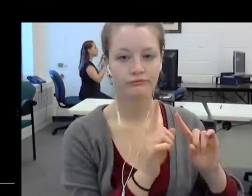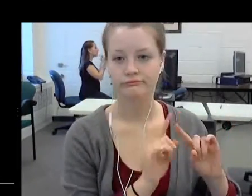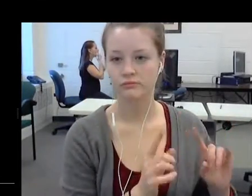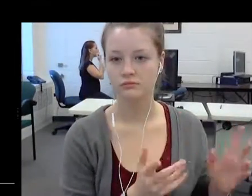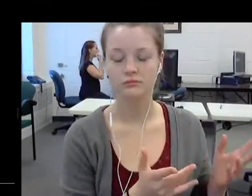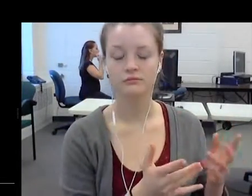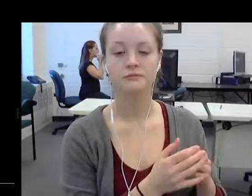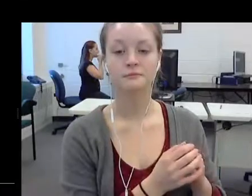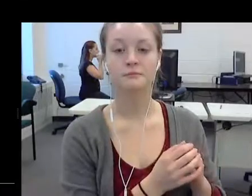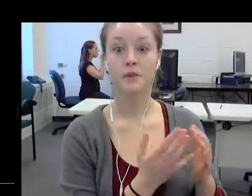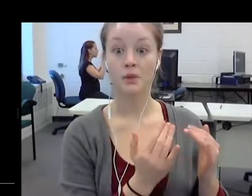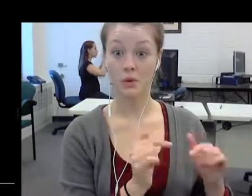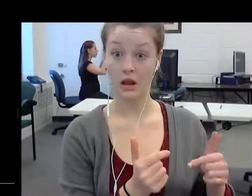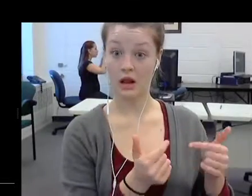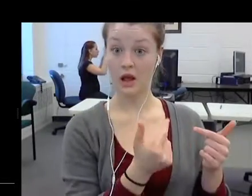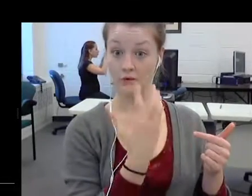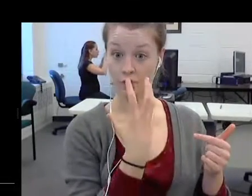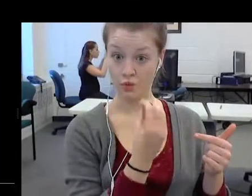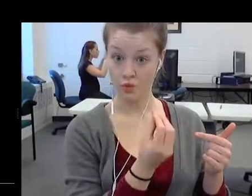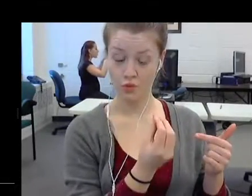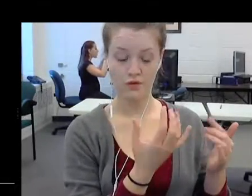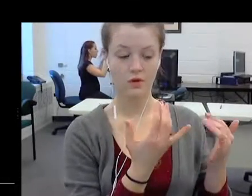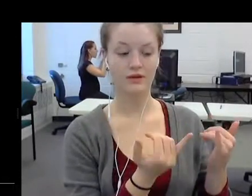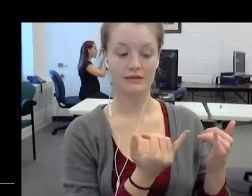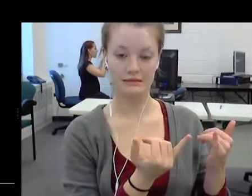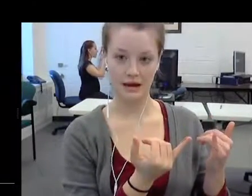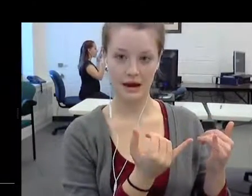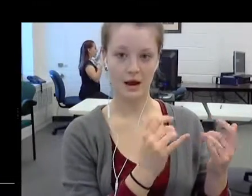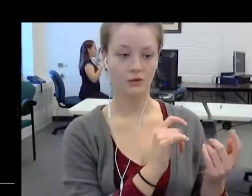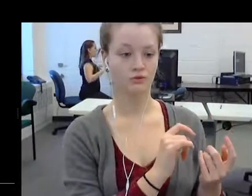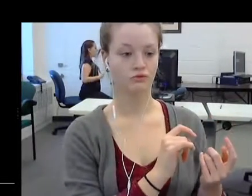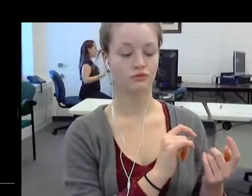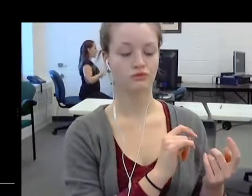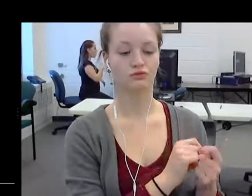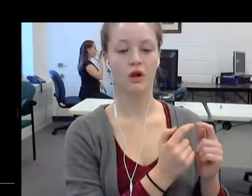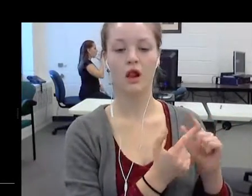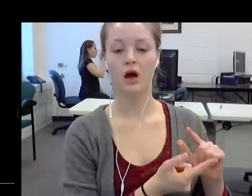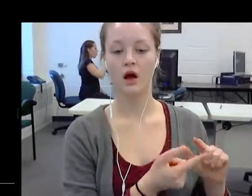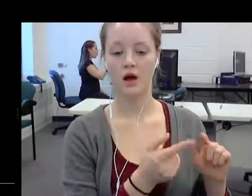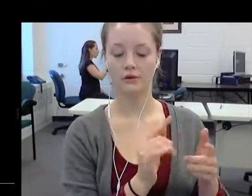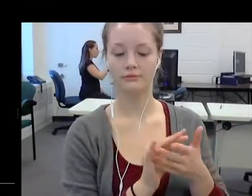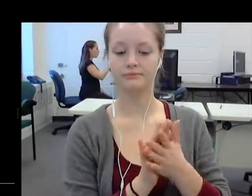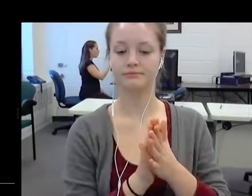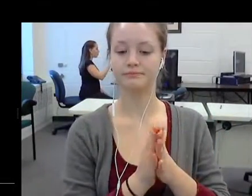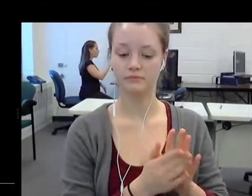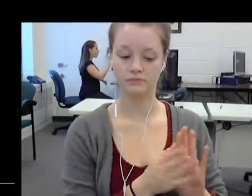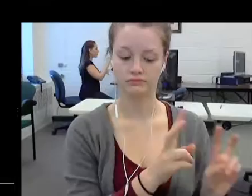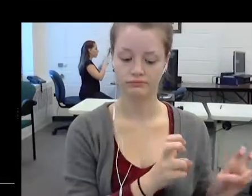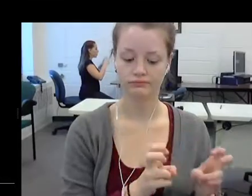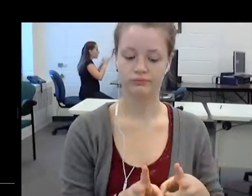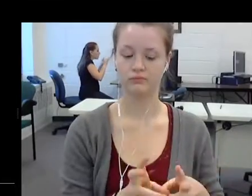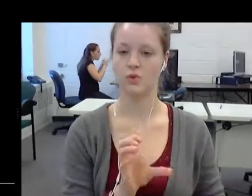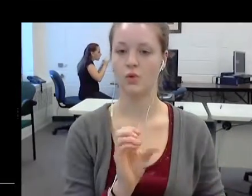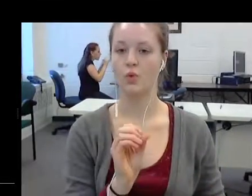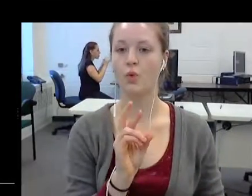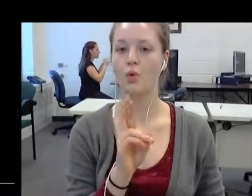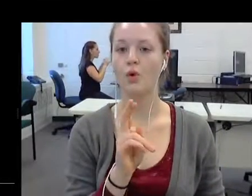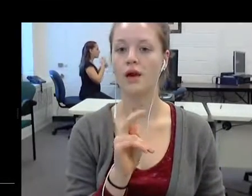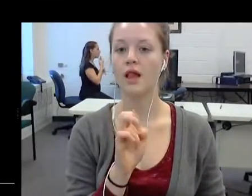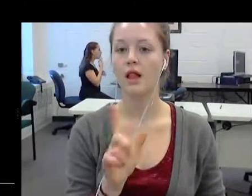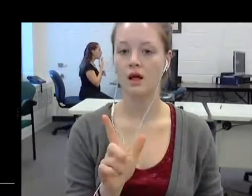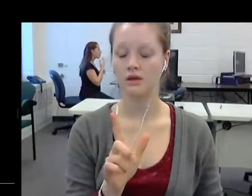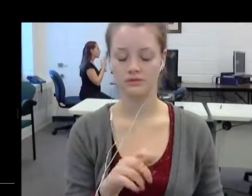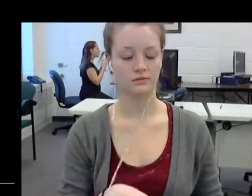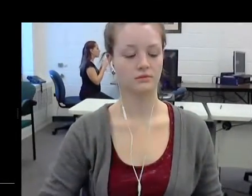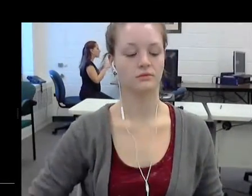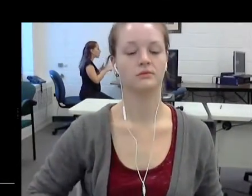of a wolf, and this is the section that we'll translate into the Cornell Notes. And so at the top of our page, we'll